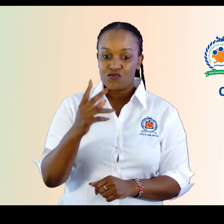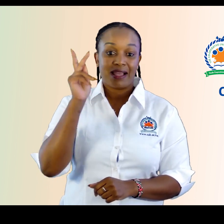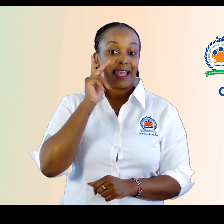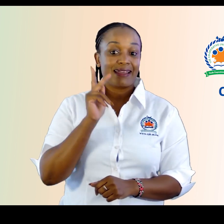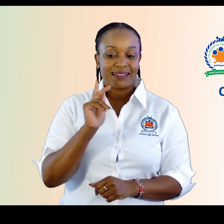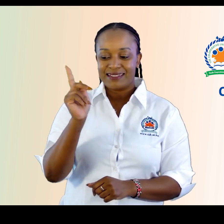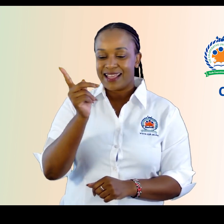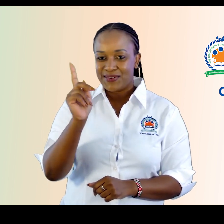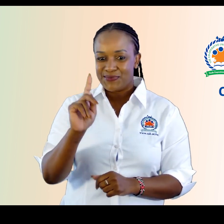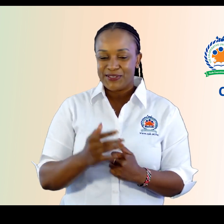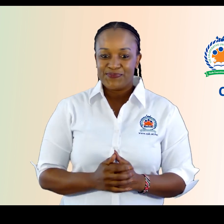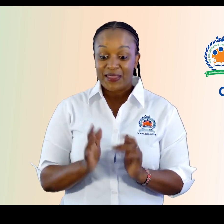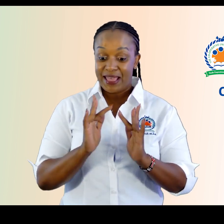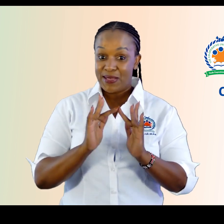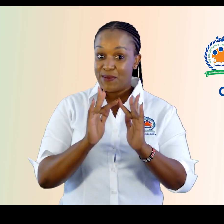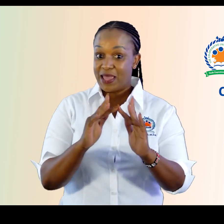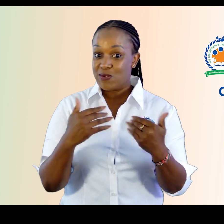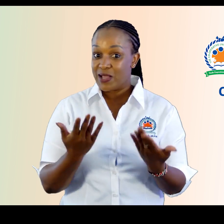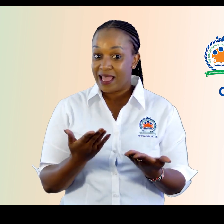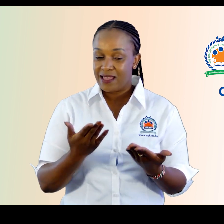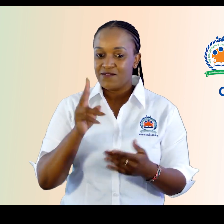24814-00502, Karen, Nairobi. Email